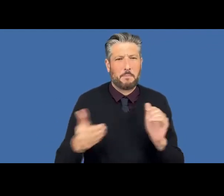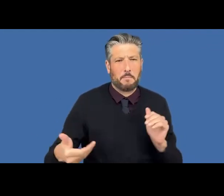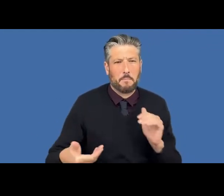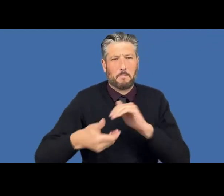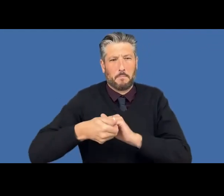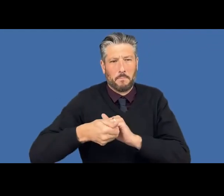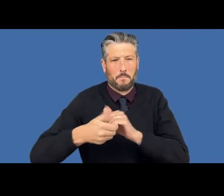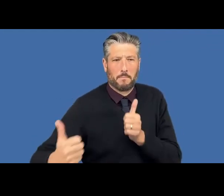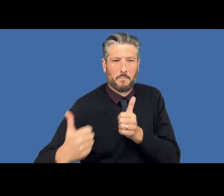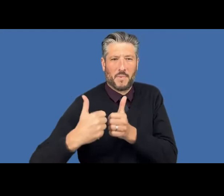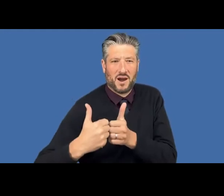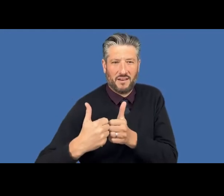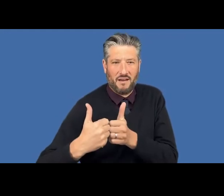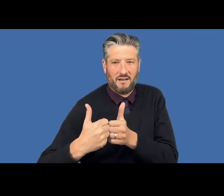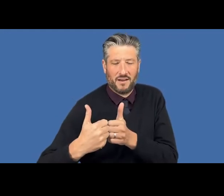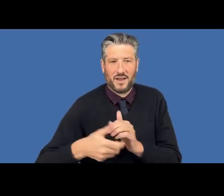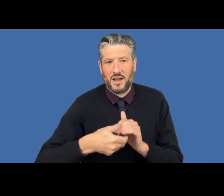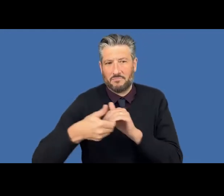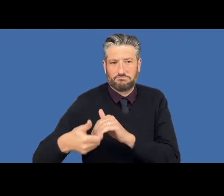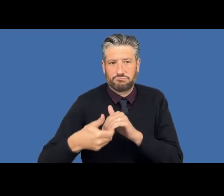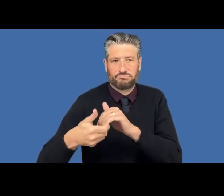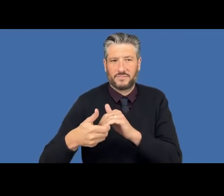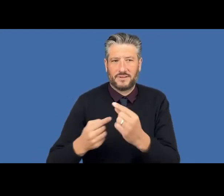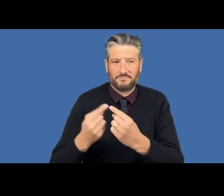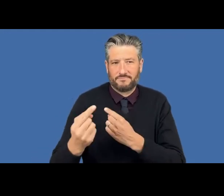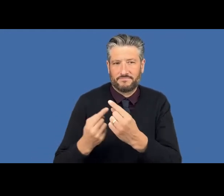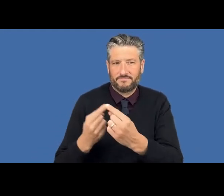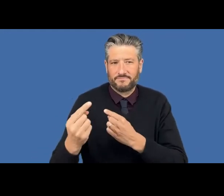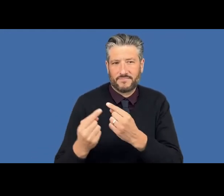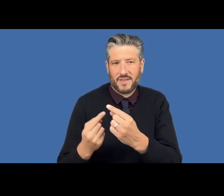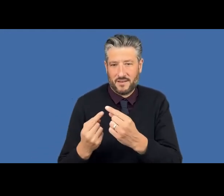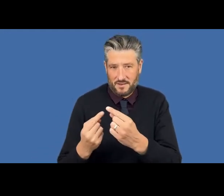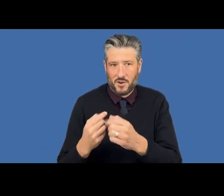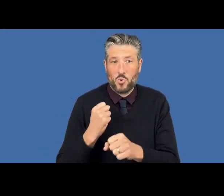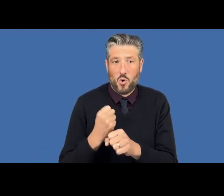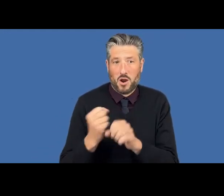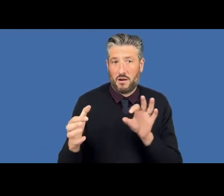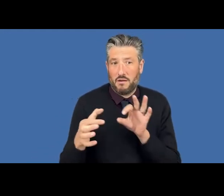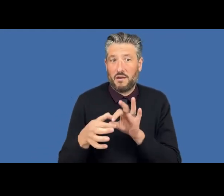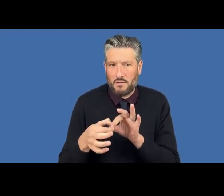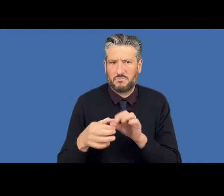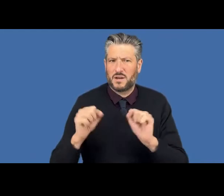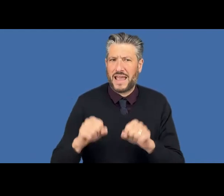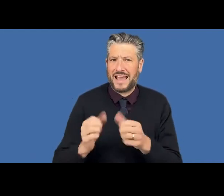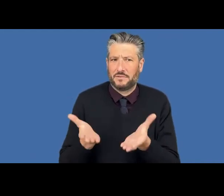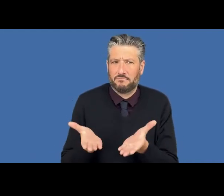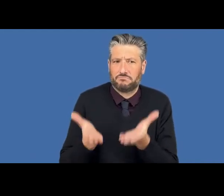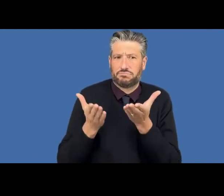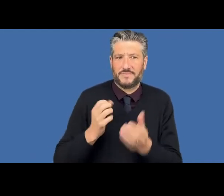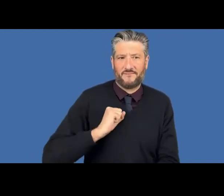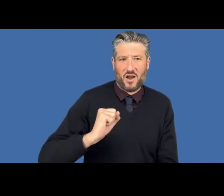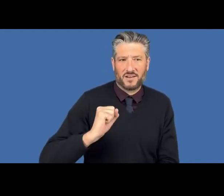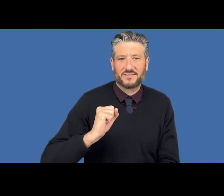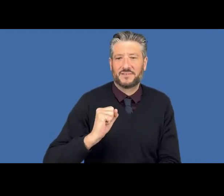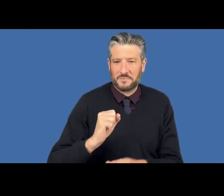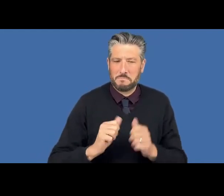and collaborating together, we can make greater strides and quicker changes to